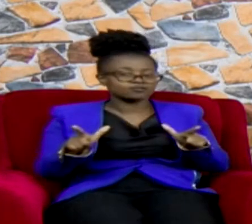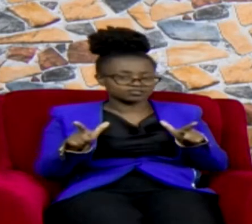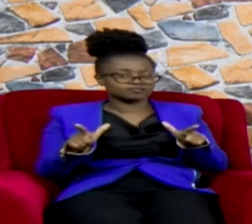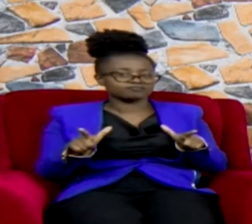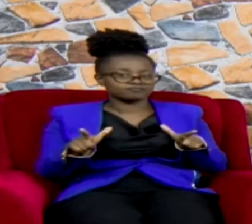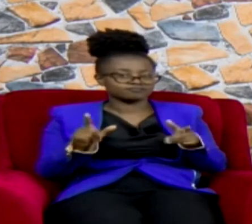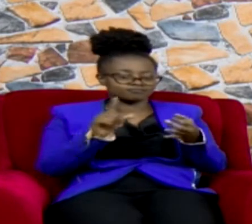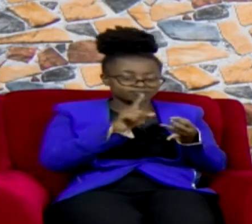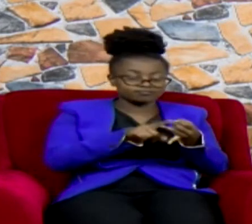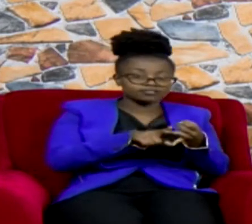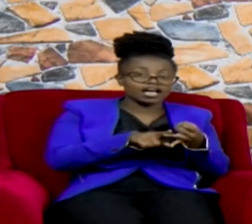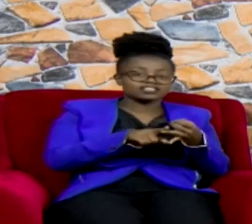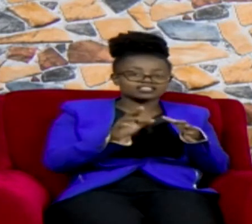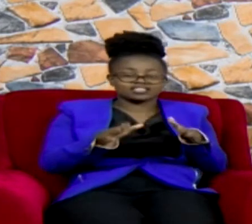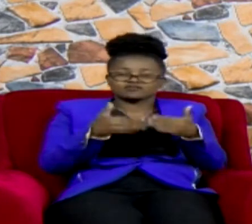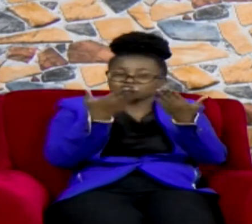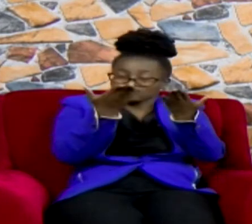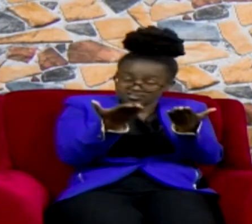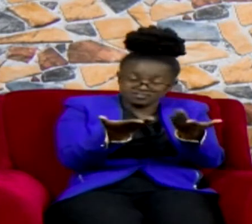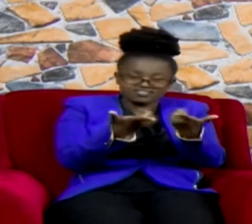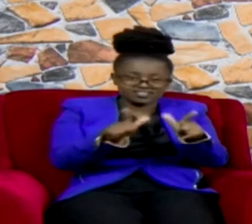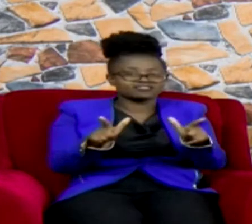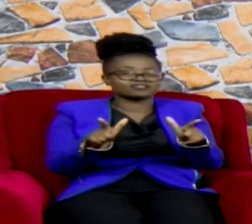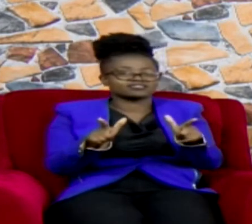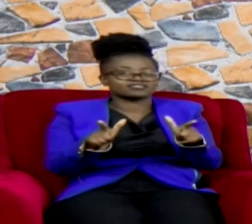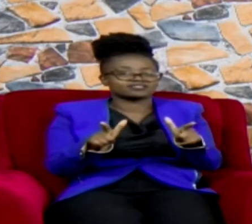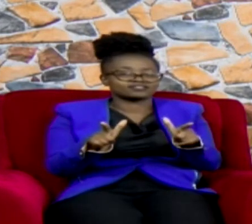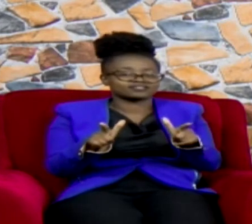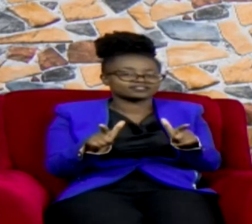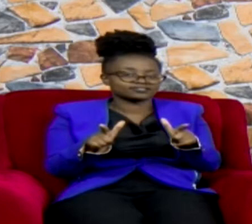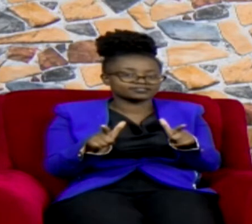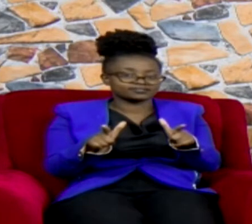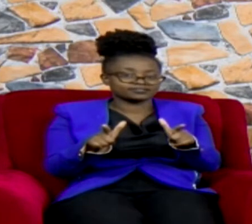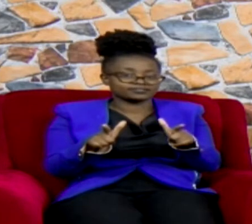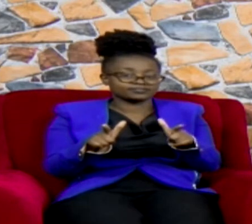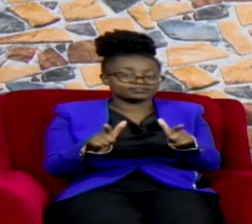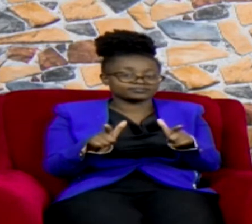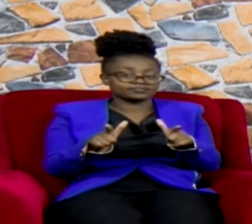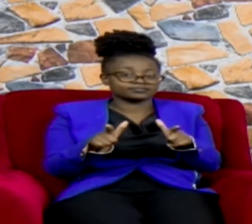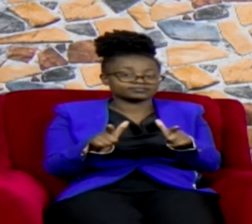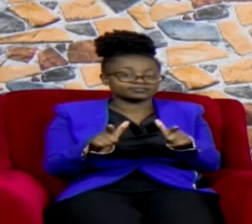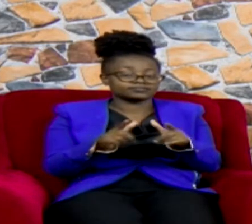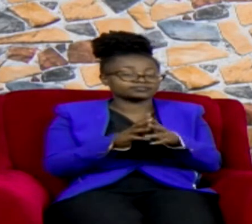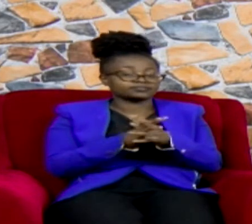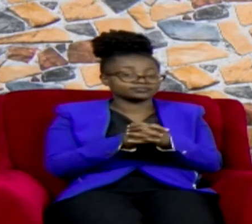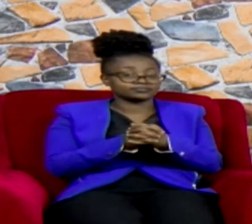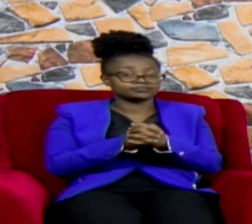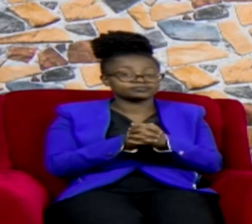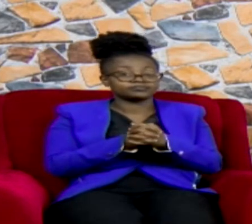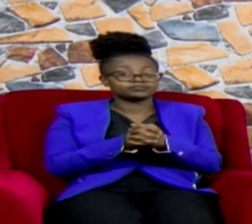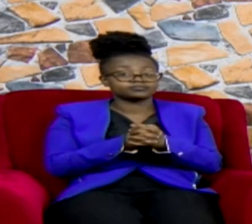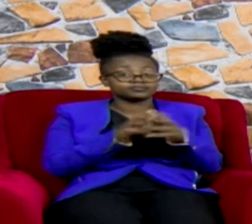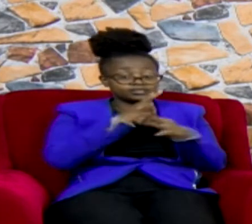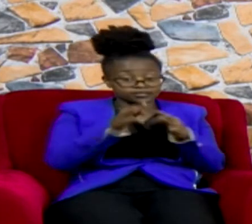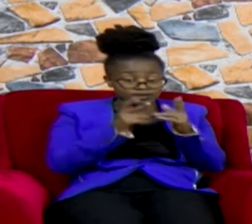receiving. And expressive language. Okay. That means when we are expressing ourselves now. Yes.